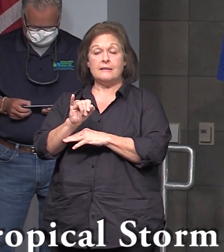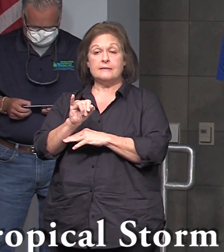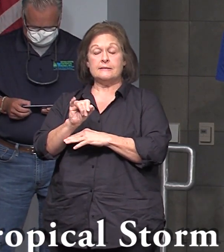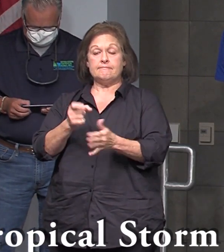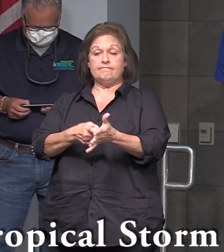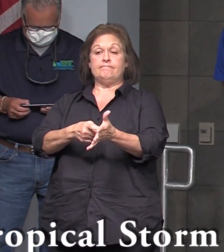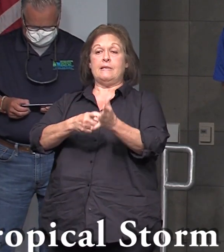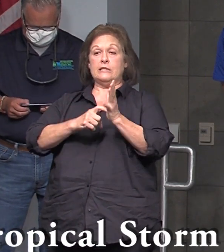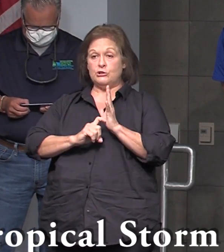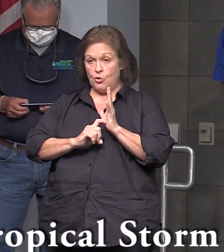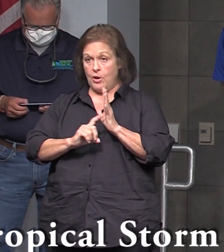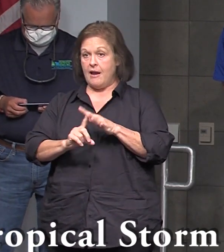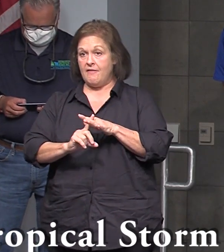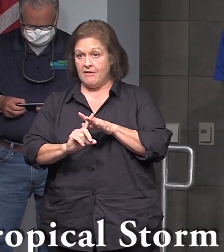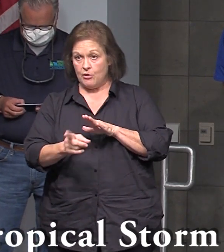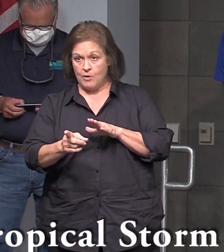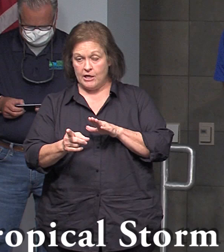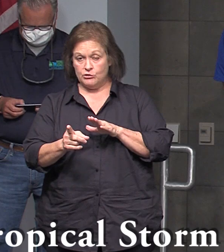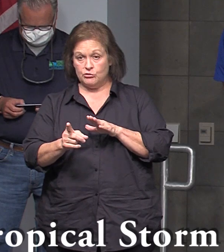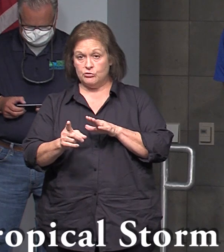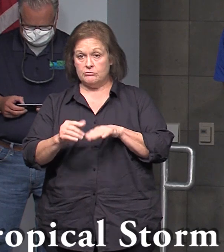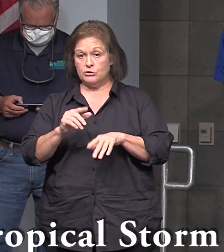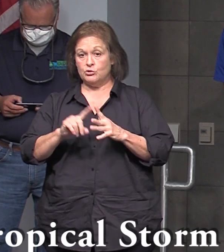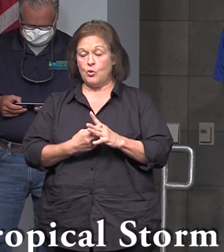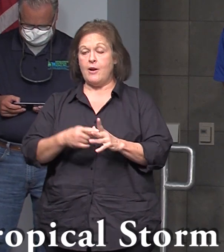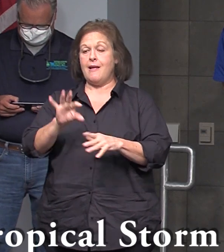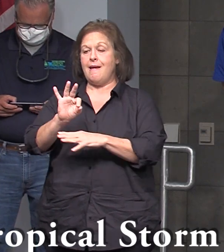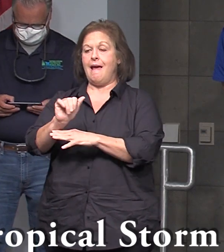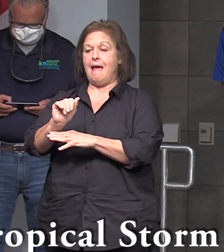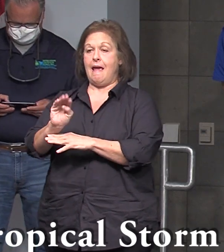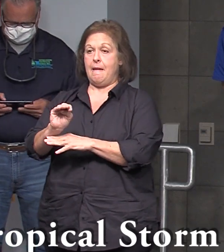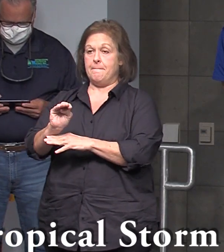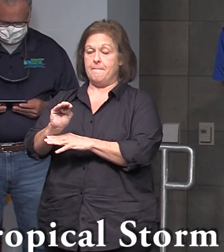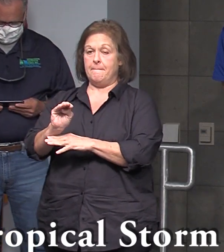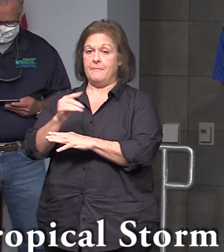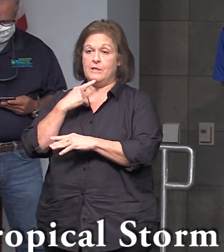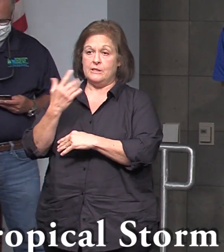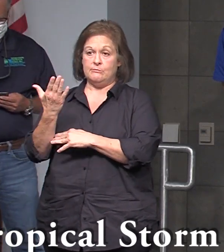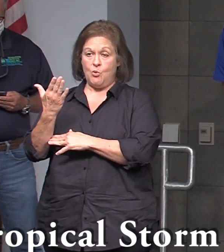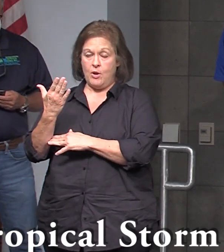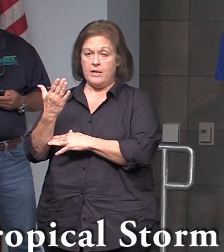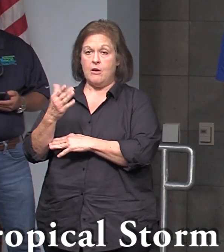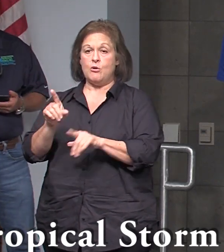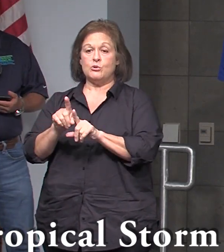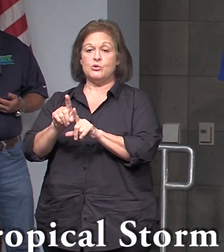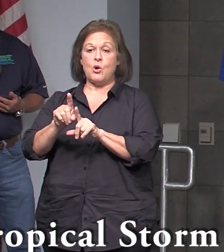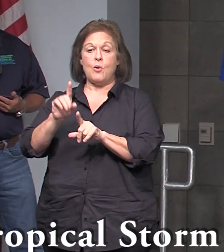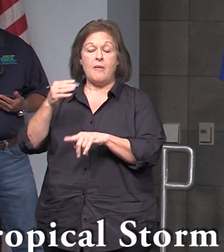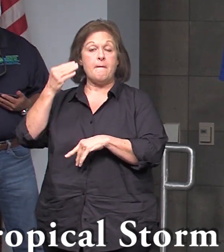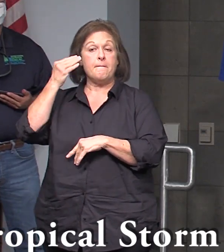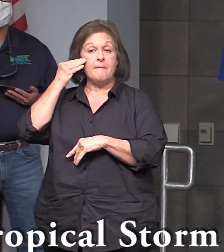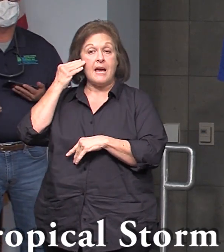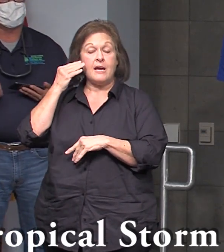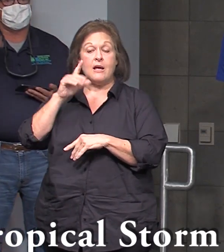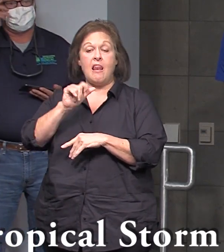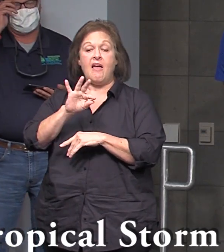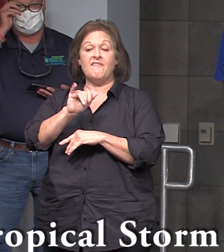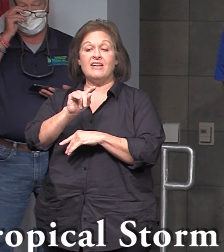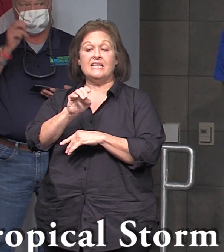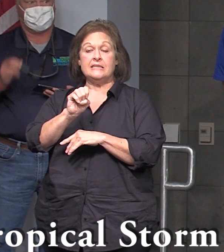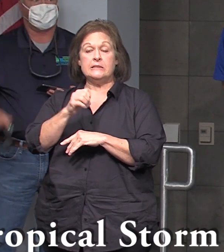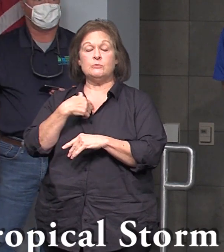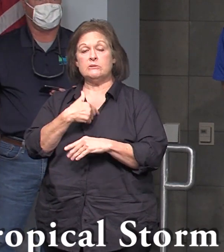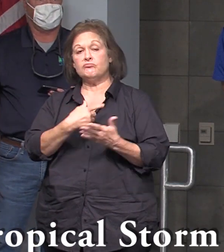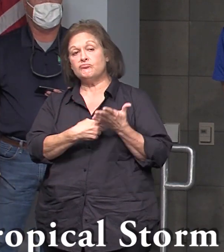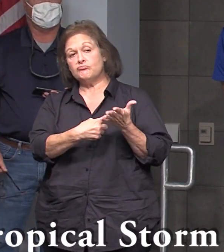a mandatory evacuation as of 9 a.m. this morning. Also, Mayor Lafitte, we have been in communication with throughout the